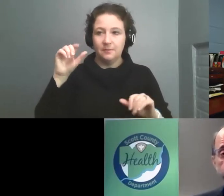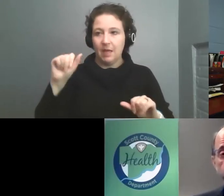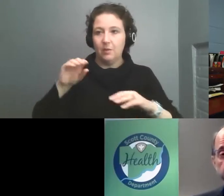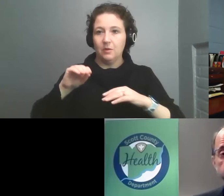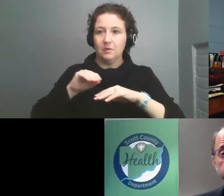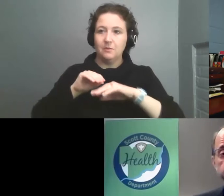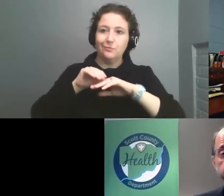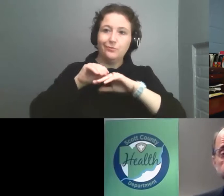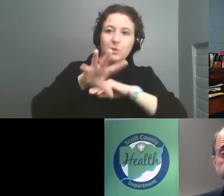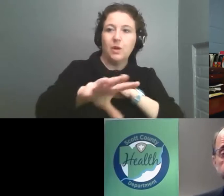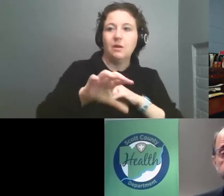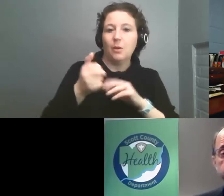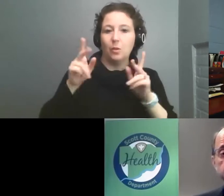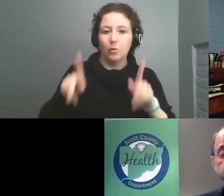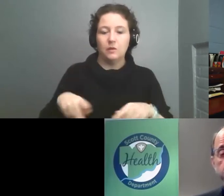disease to someone else.